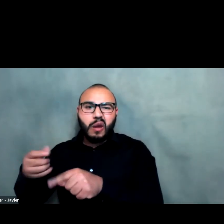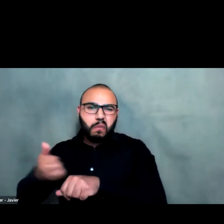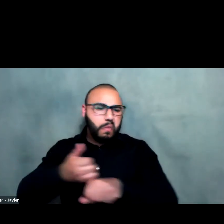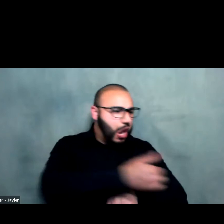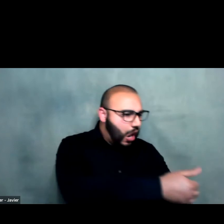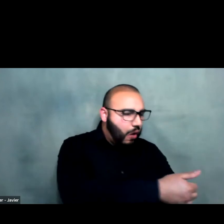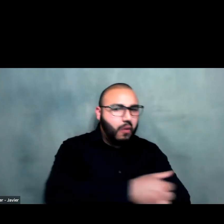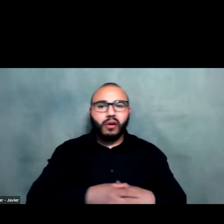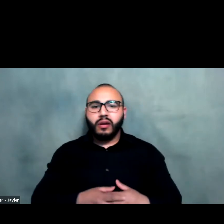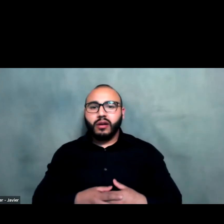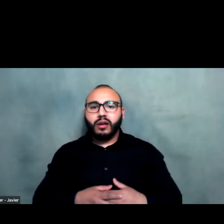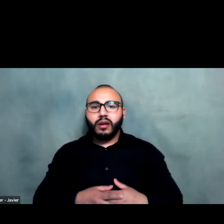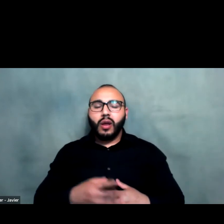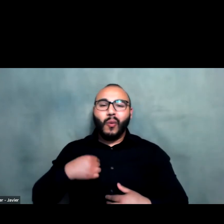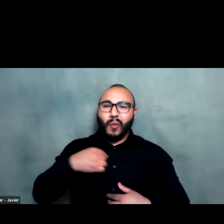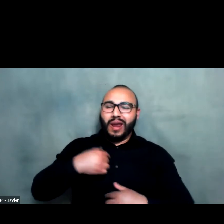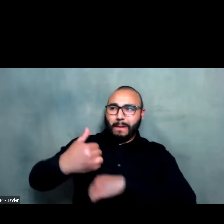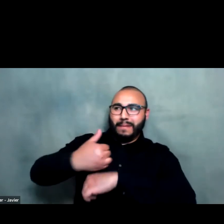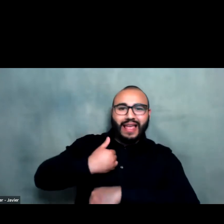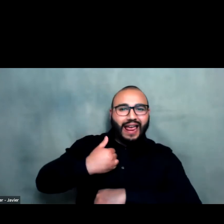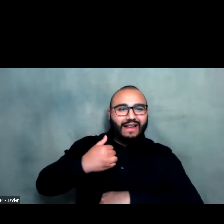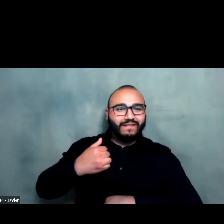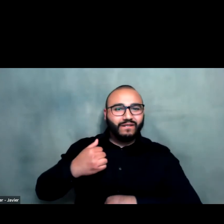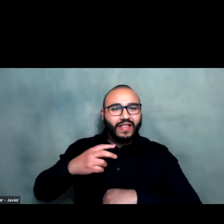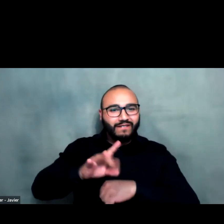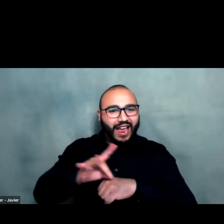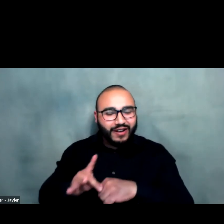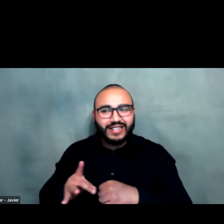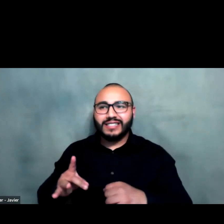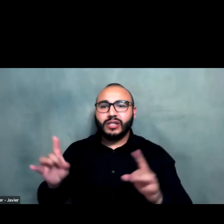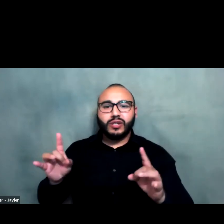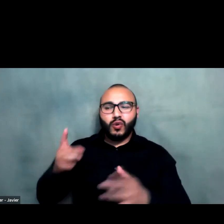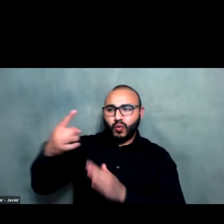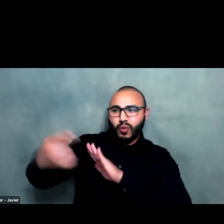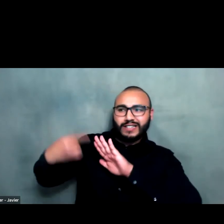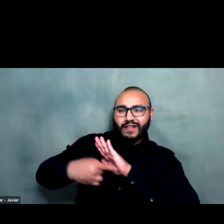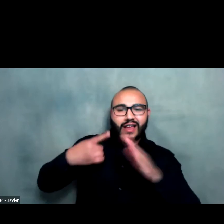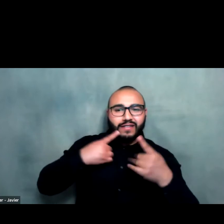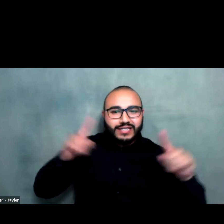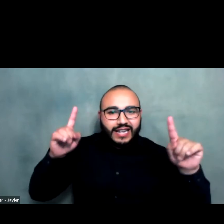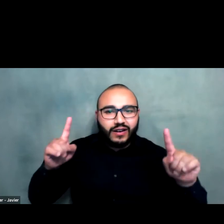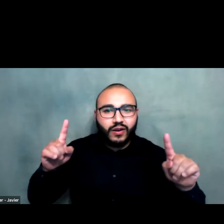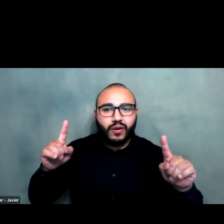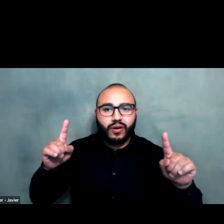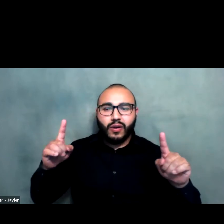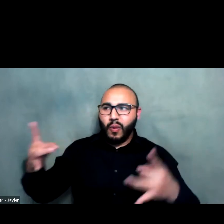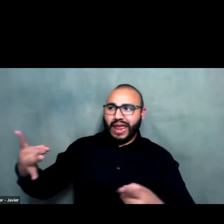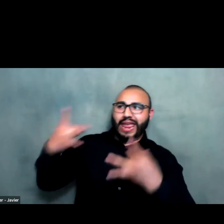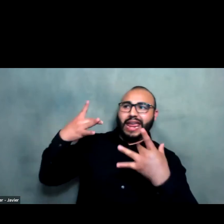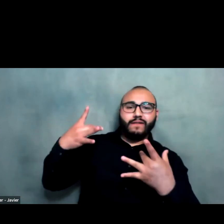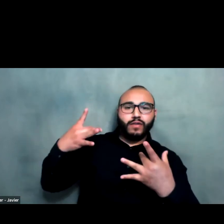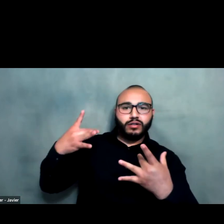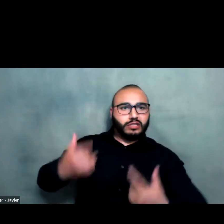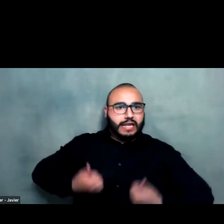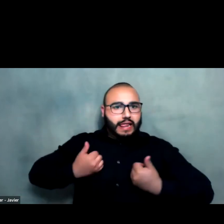We're blamed for the virus, we're criticized for being successful, we're hated for simply existing. As we saw earlier,